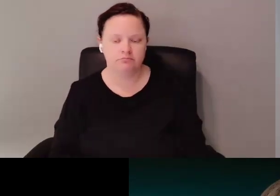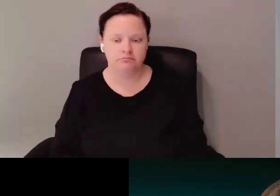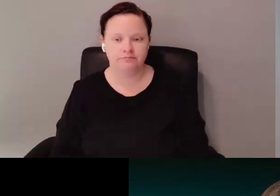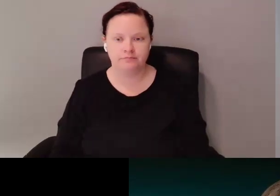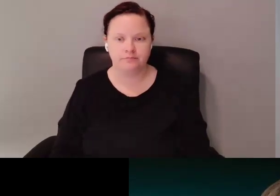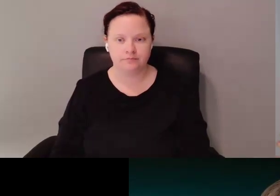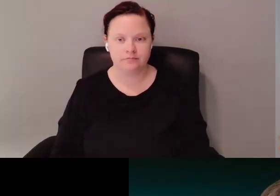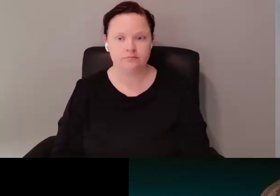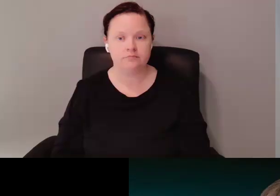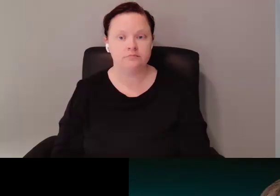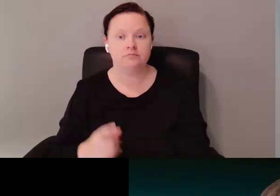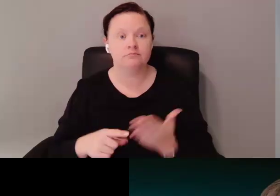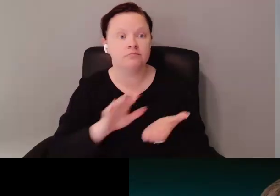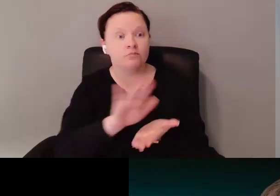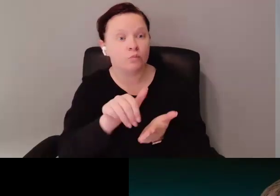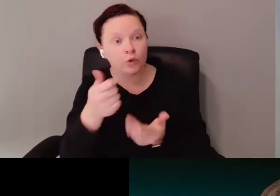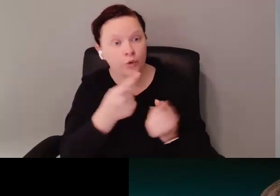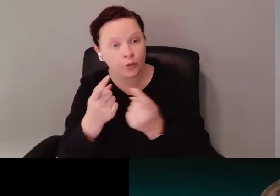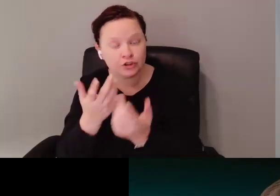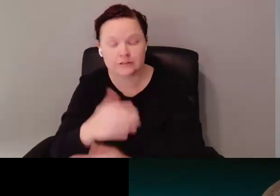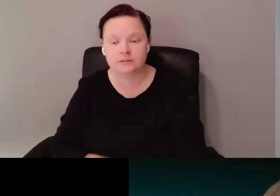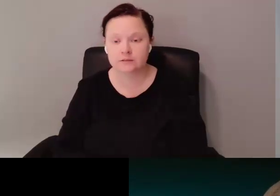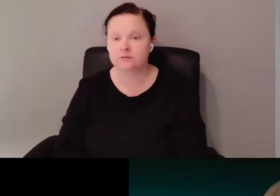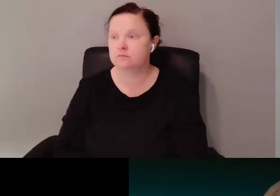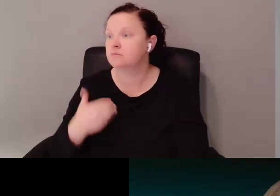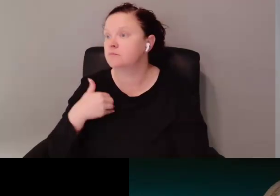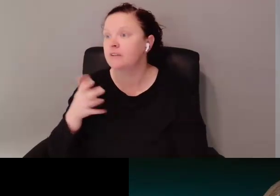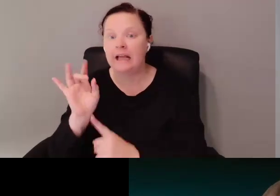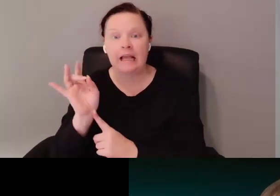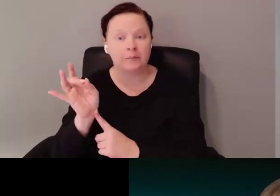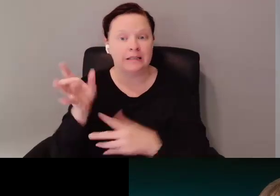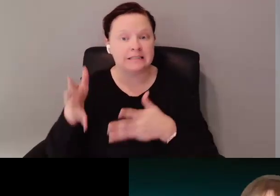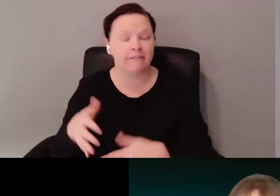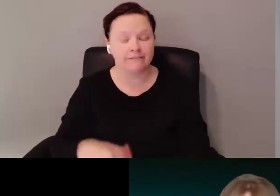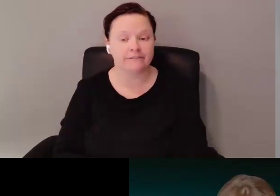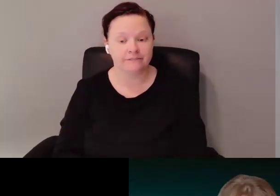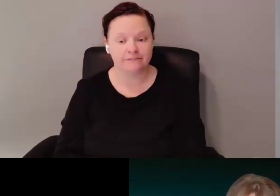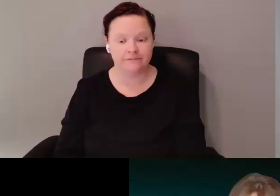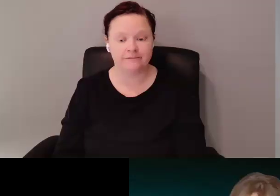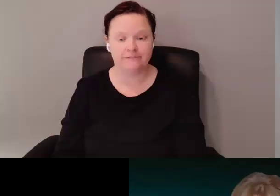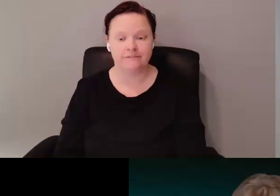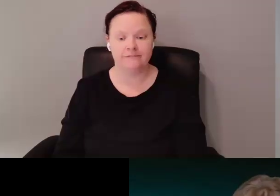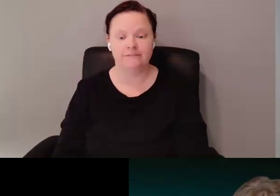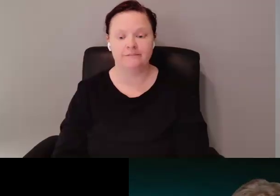So what other questions do people have? Because we have 8 minutes left.